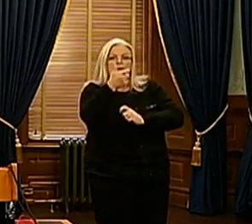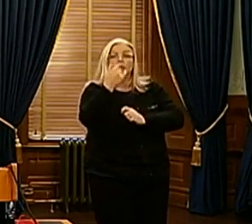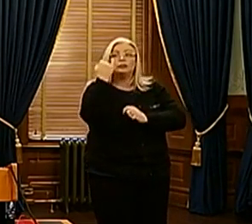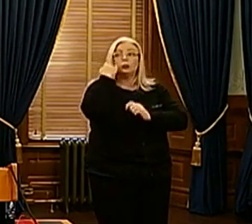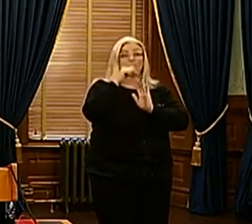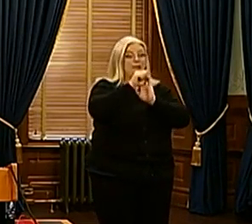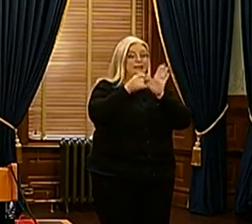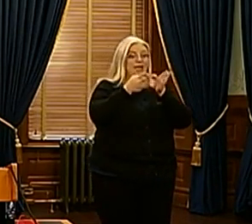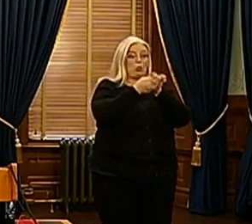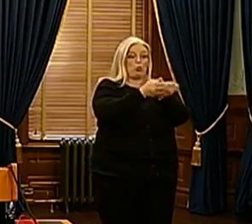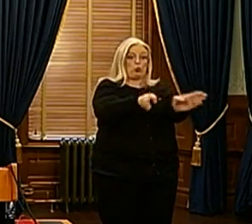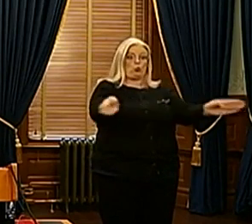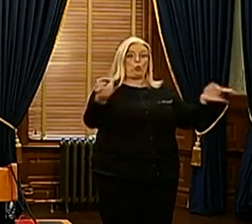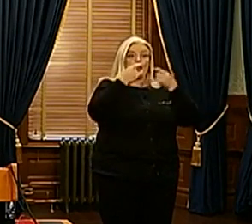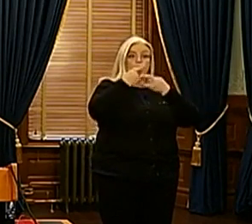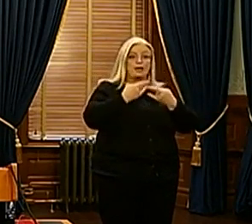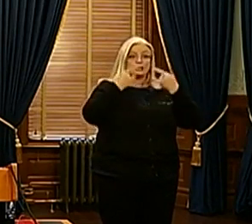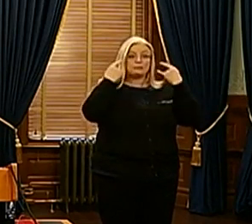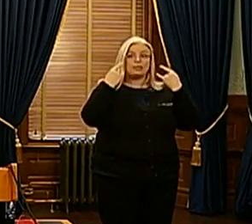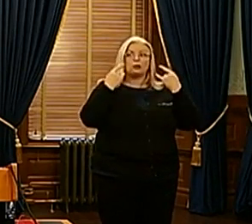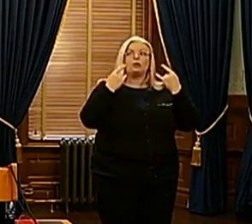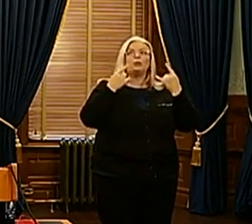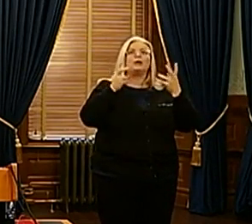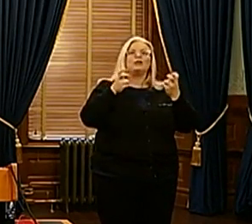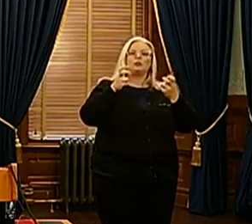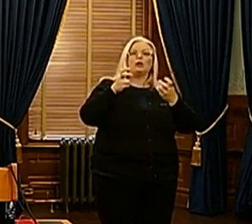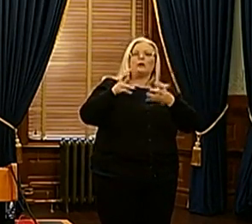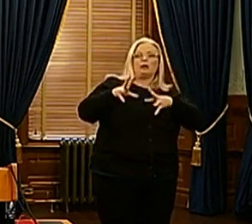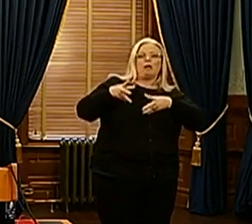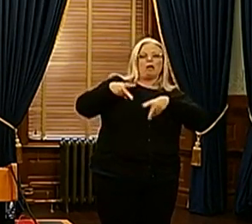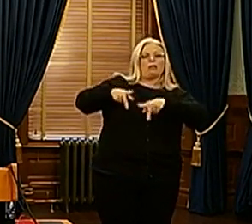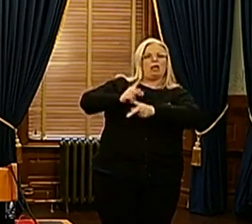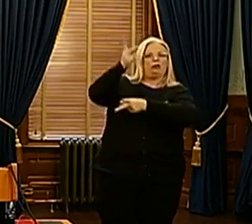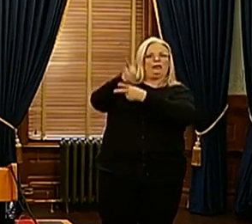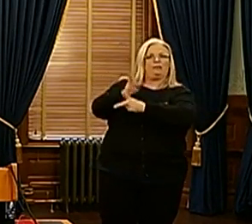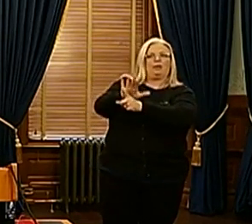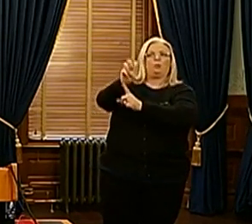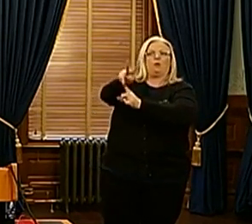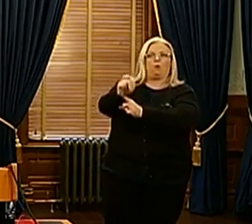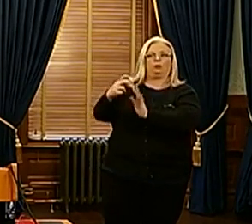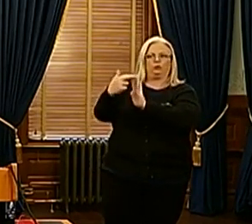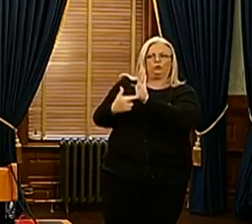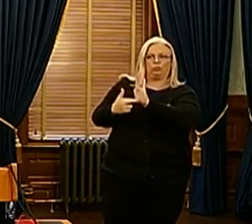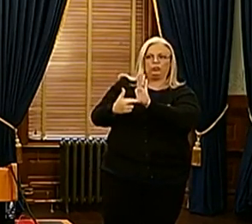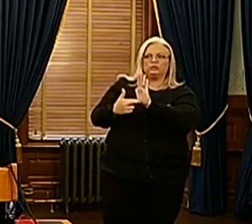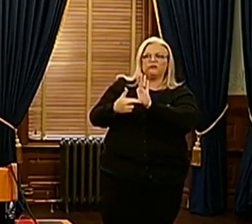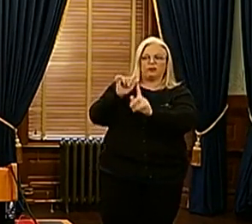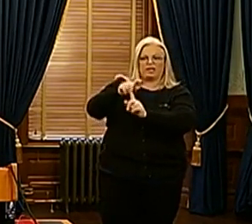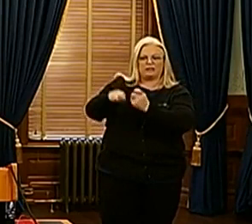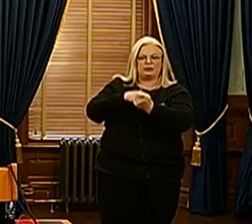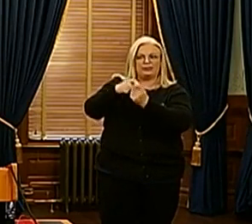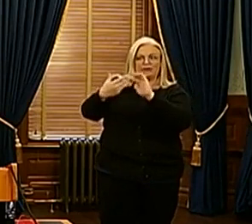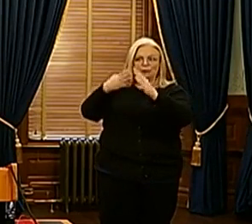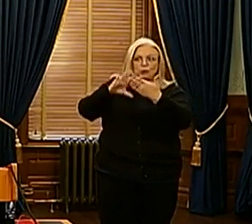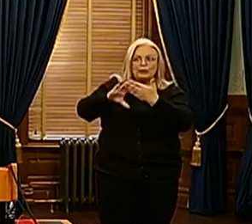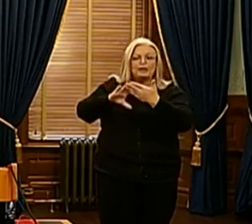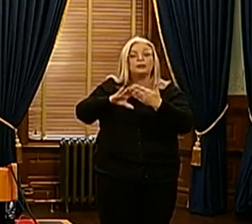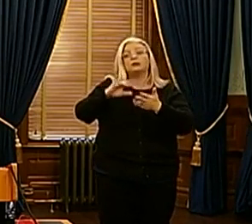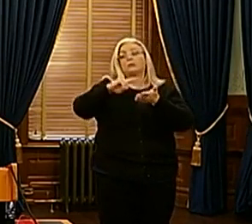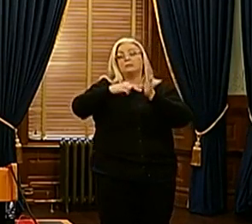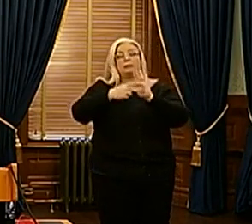do a statewide mask mandate, we would grandfather those in because they were developed for that particular community. And so